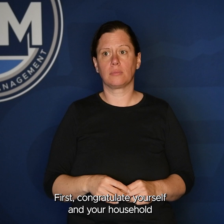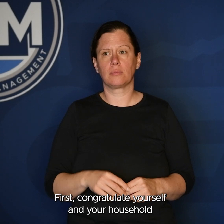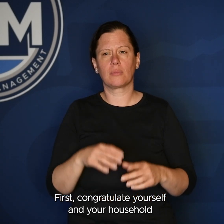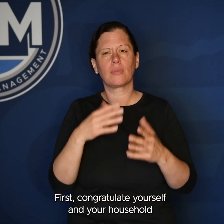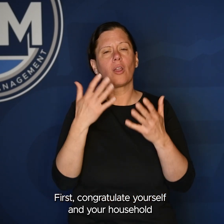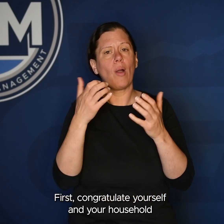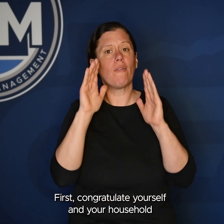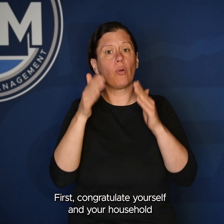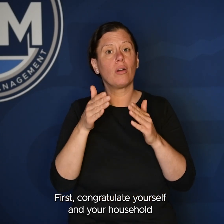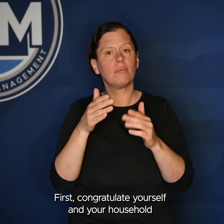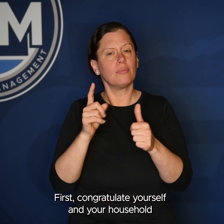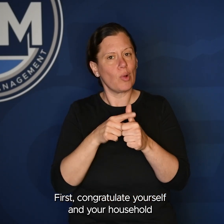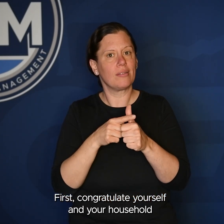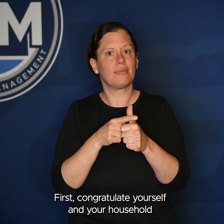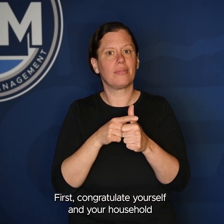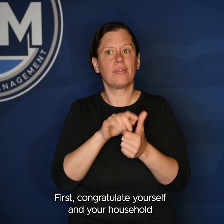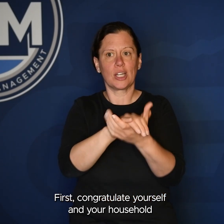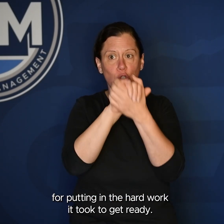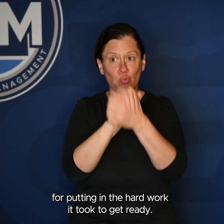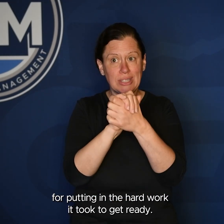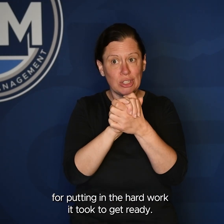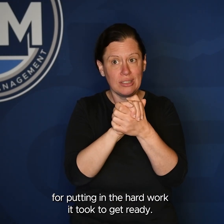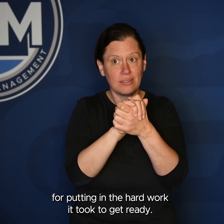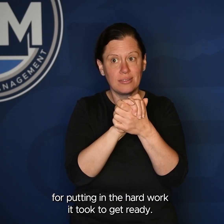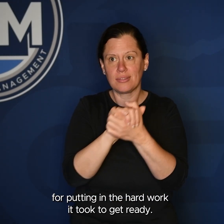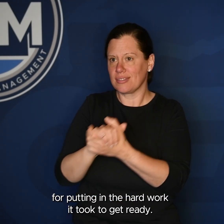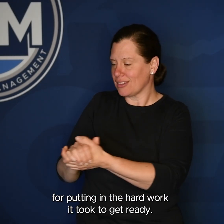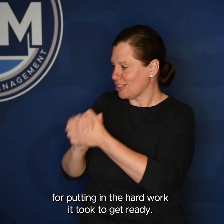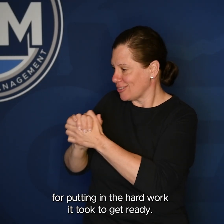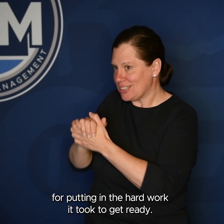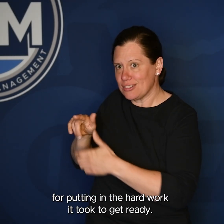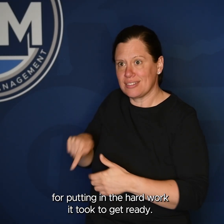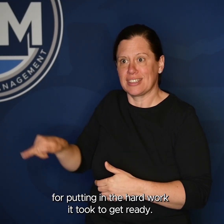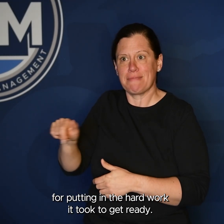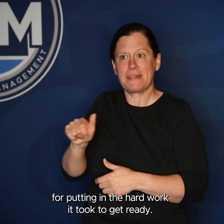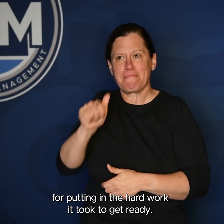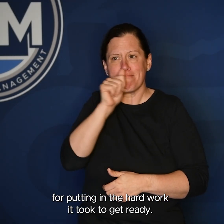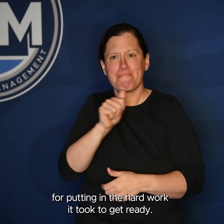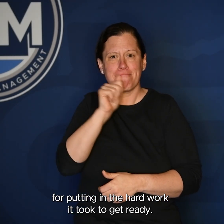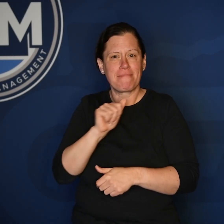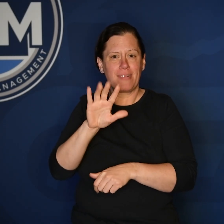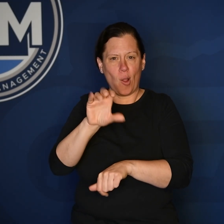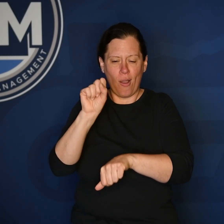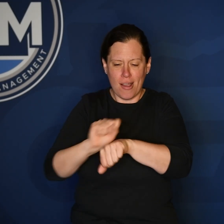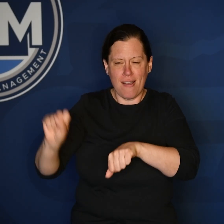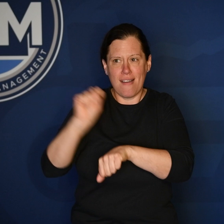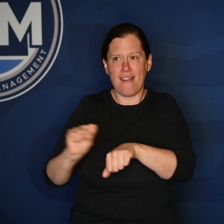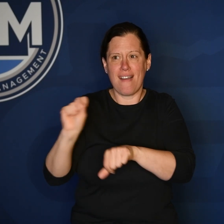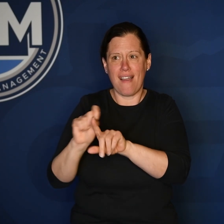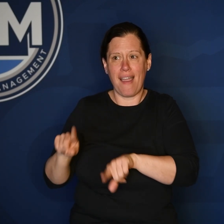First, congratulate yourself and your household for putting in the hard work it took to get ready.